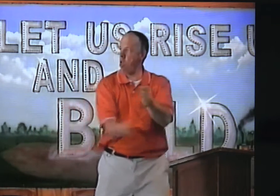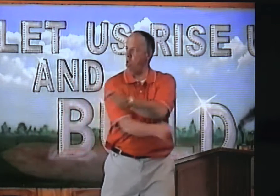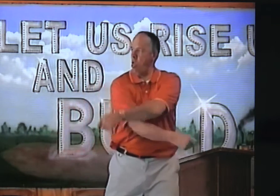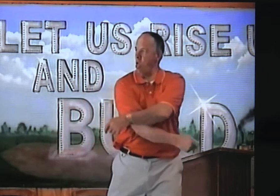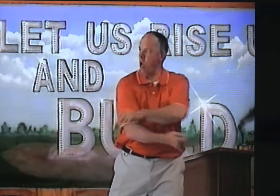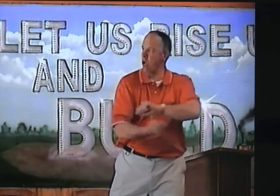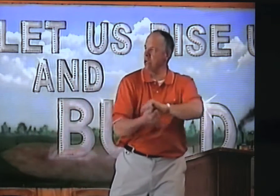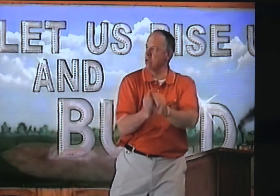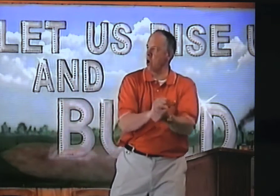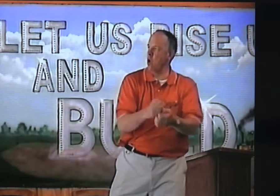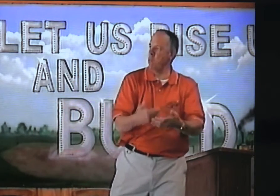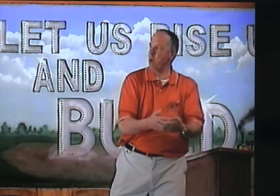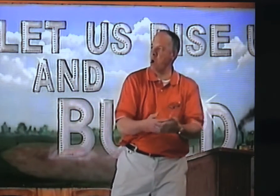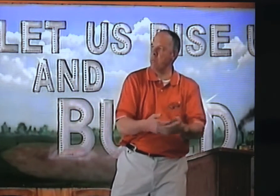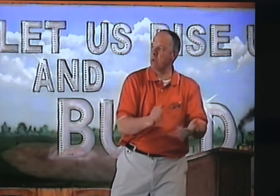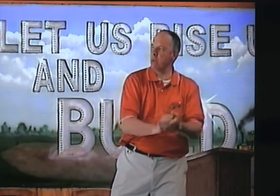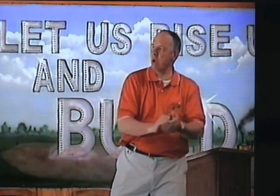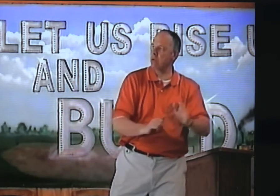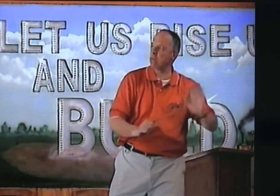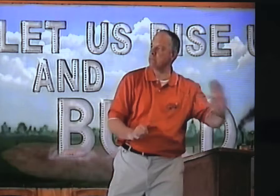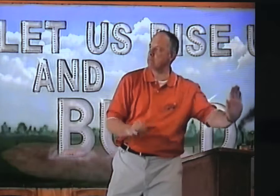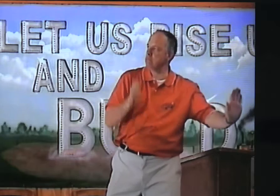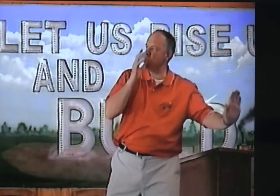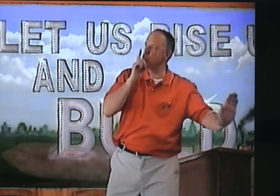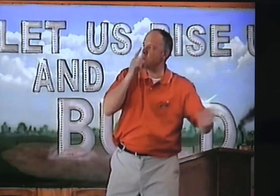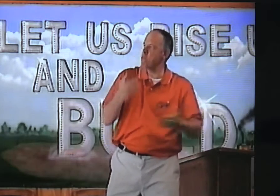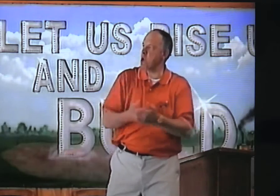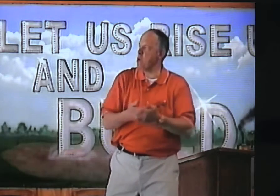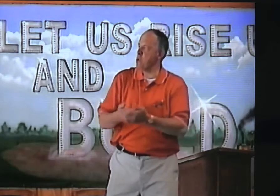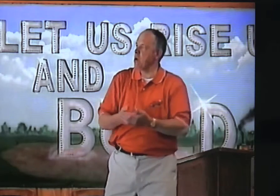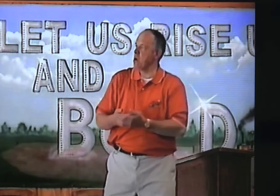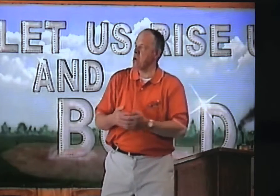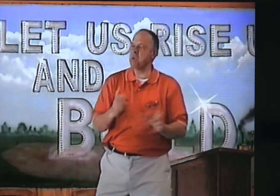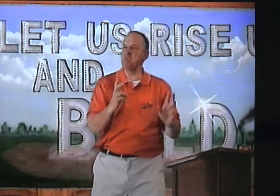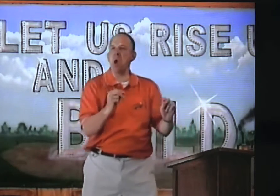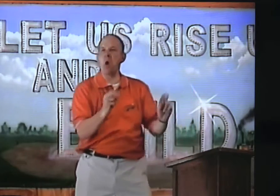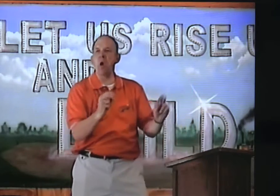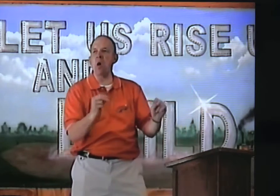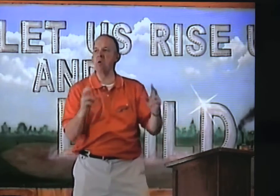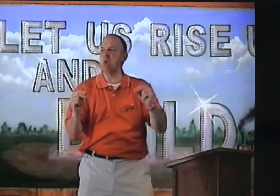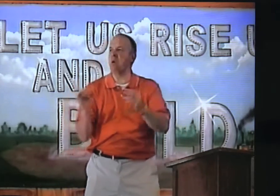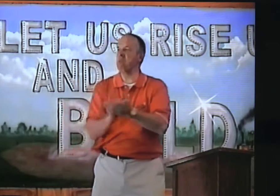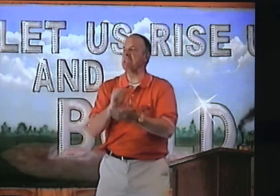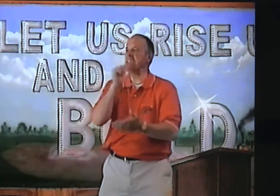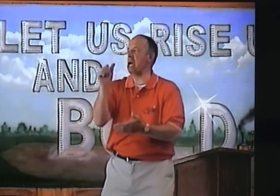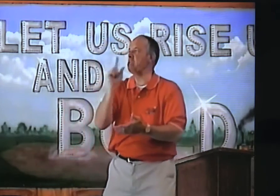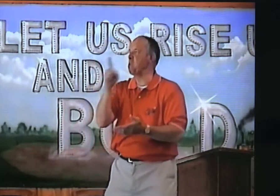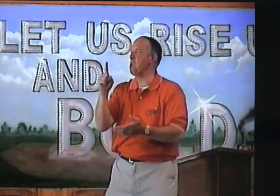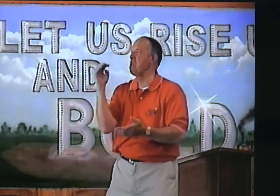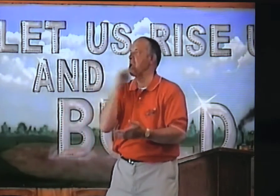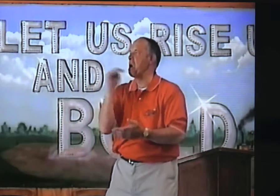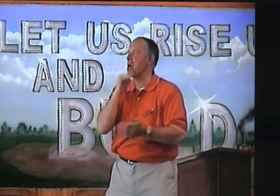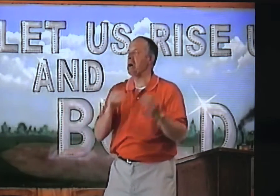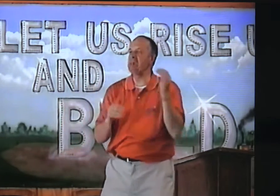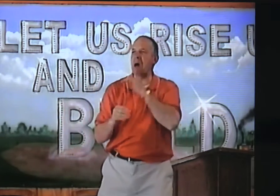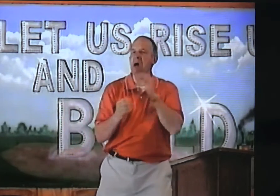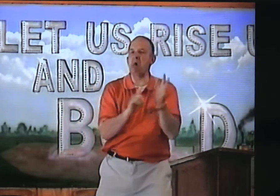She swapped babies. She was, that's my baby. That's really my baby. No, no, no. And they have that lie,